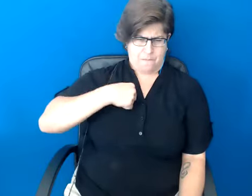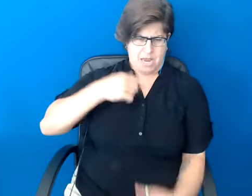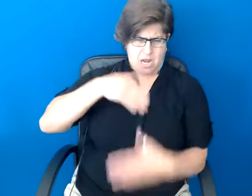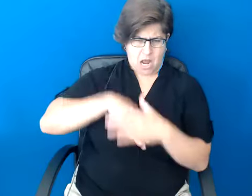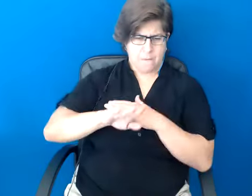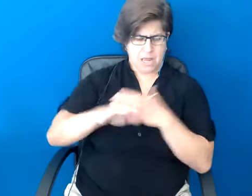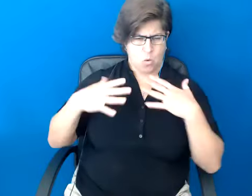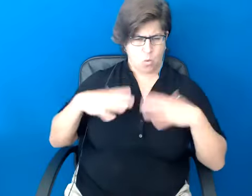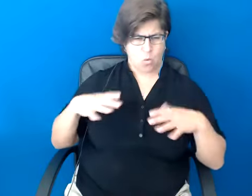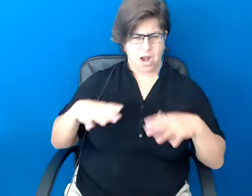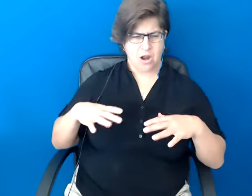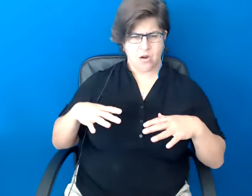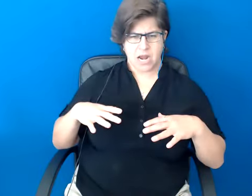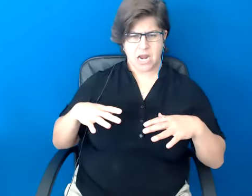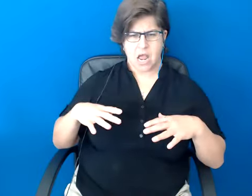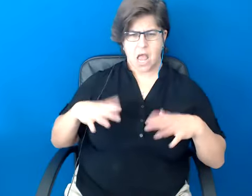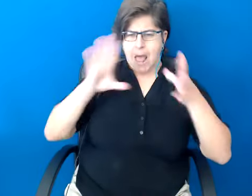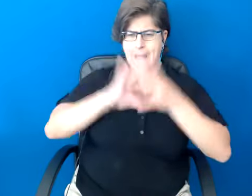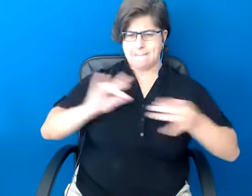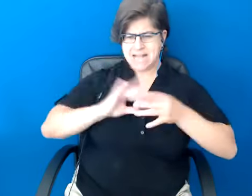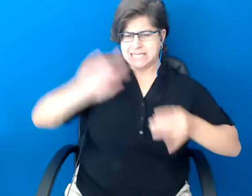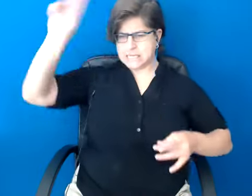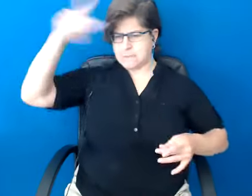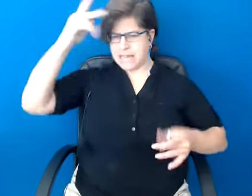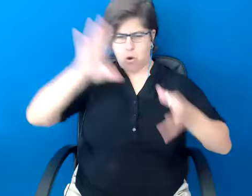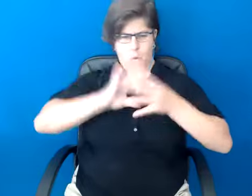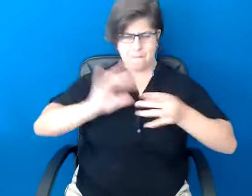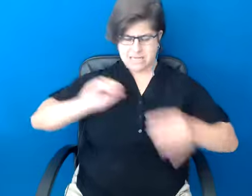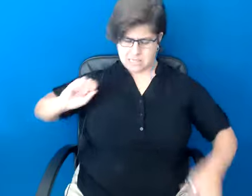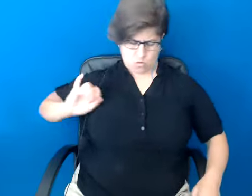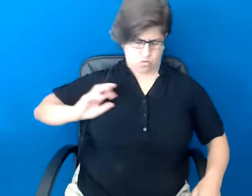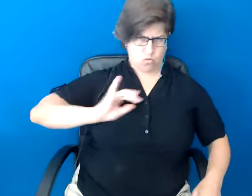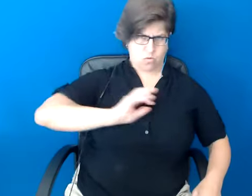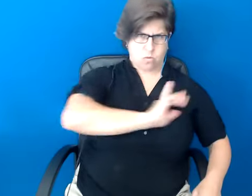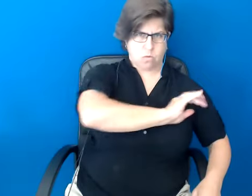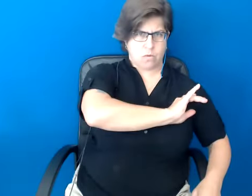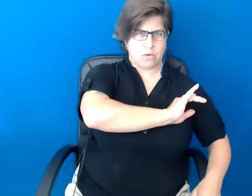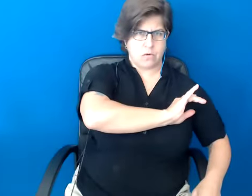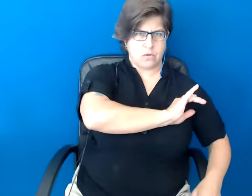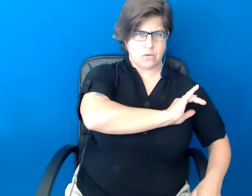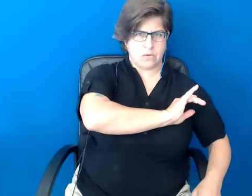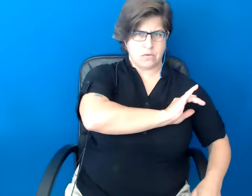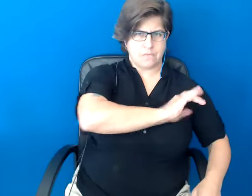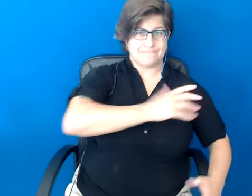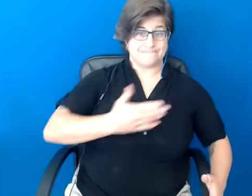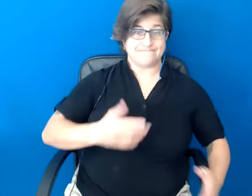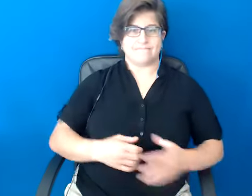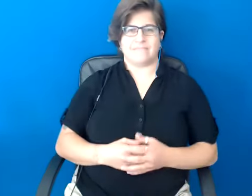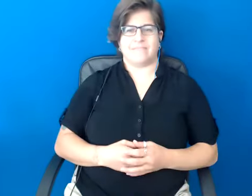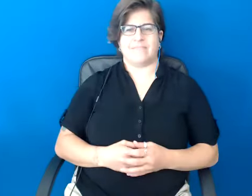whatever you want, but I have to ask myself, is it okay for me to come in wearing some billboard on my t-shirt that's political in